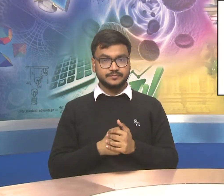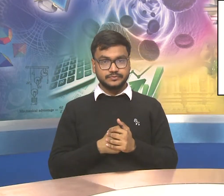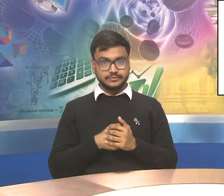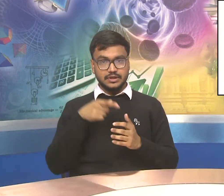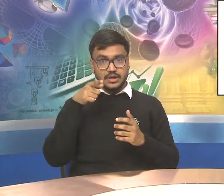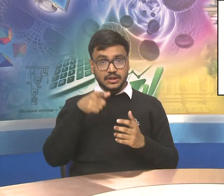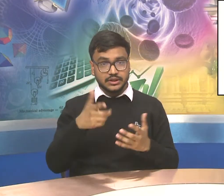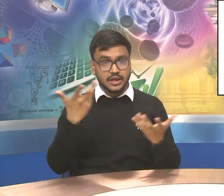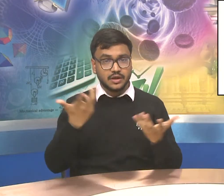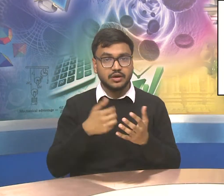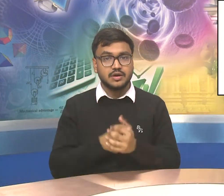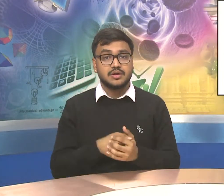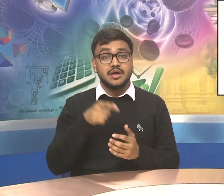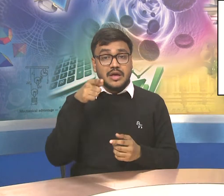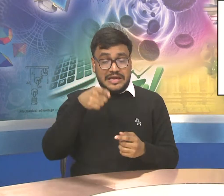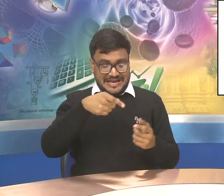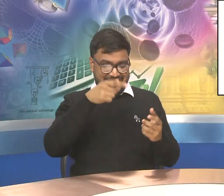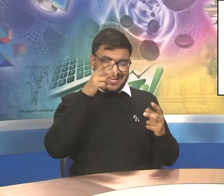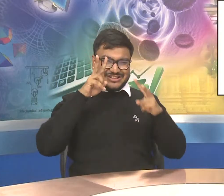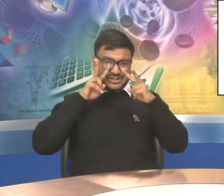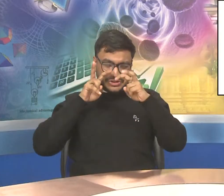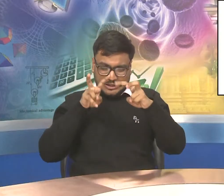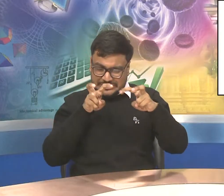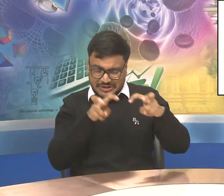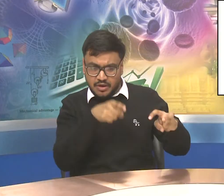resolve their difficult and problems.